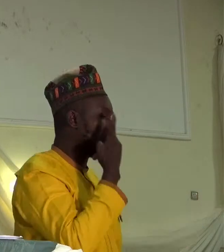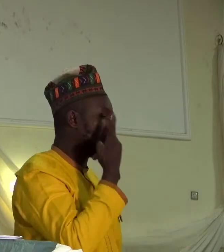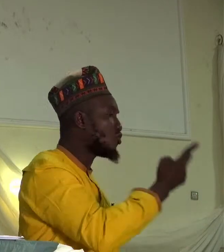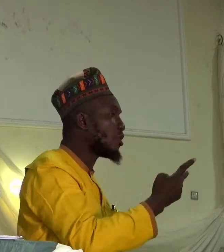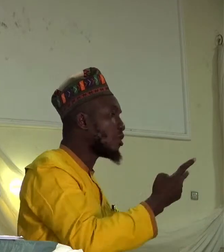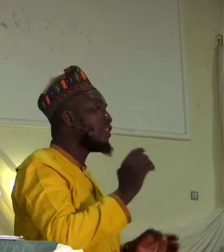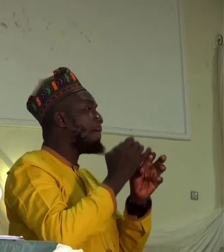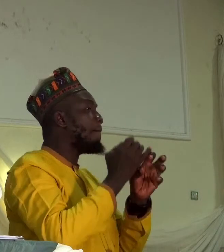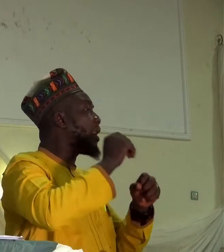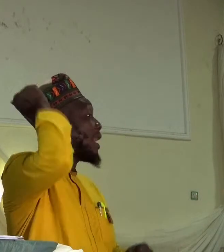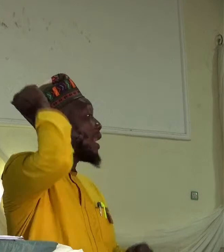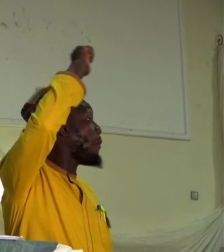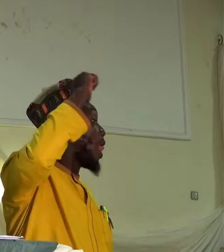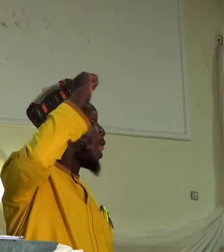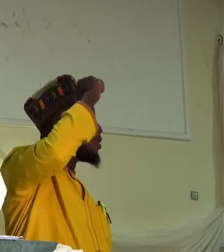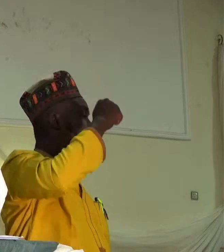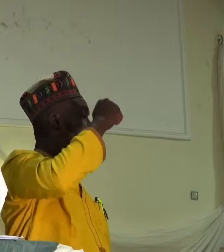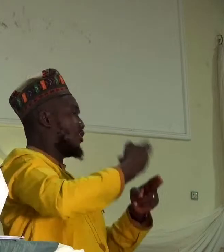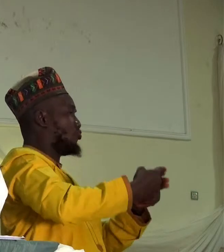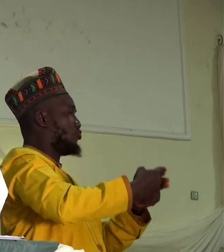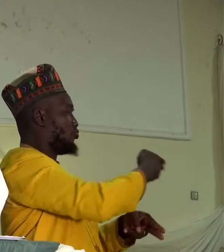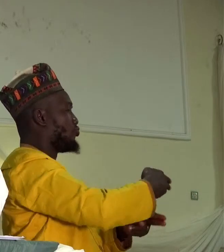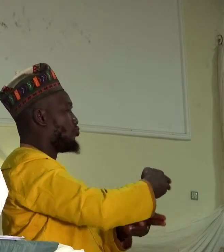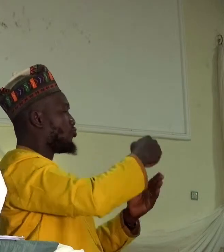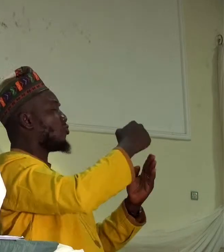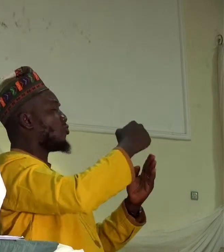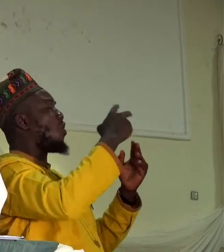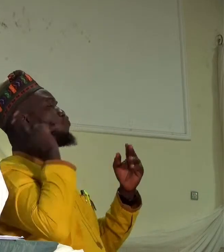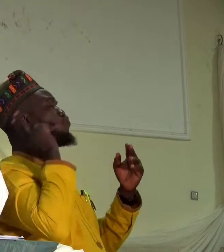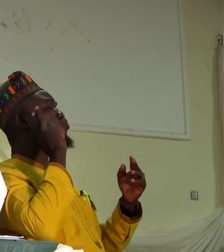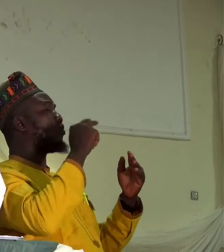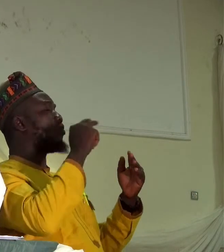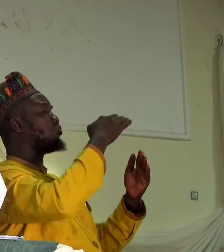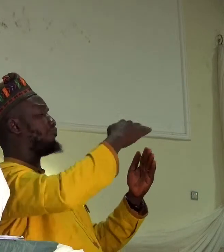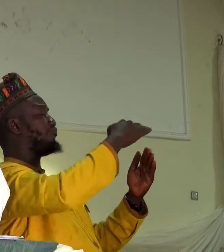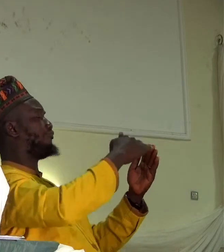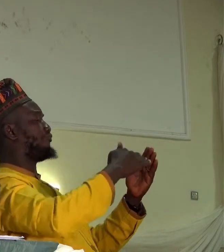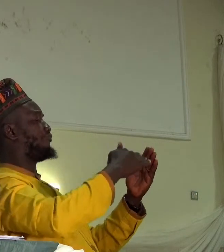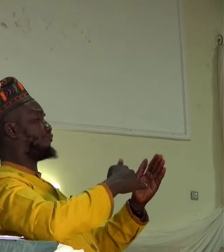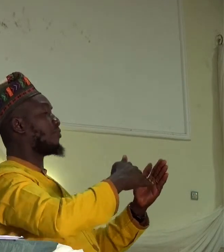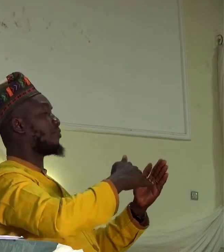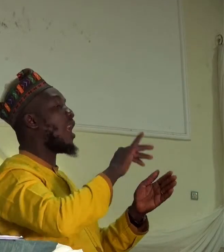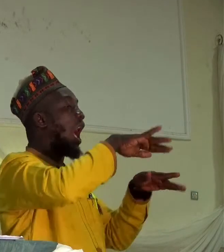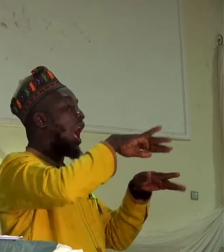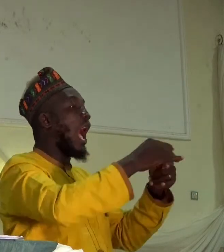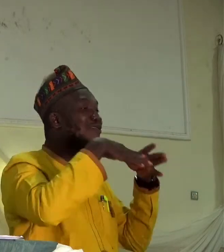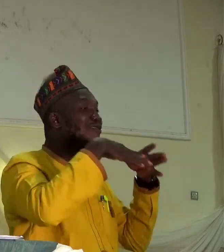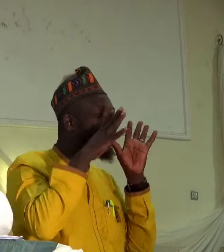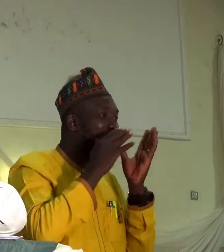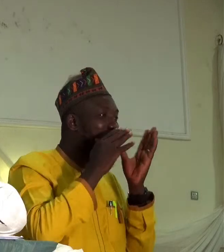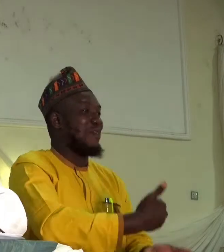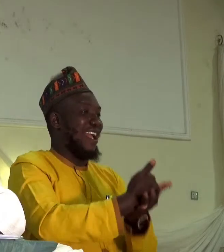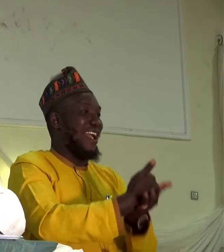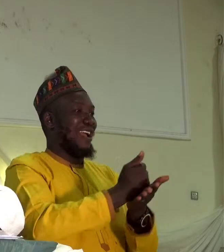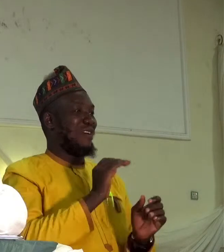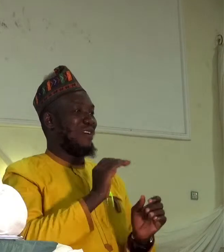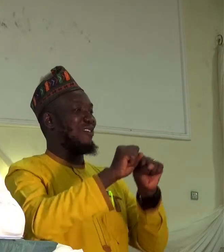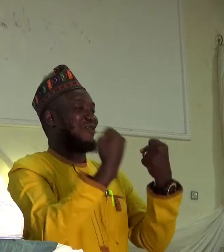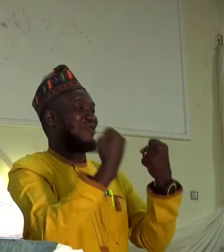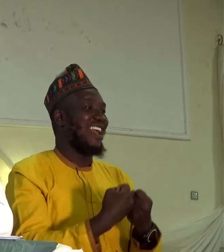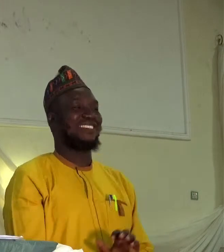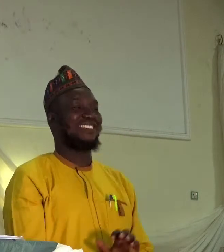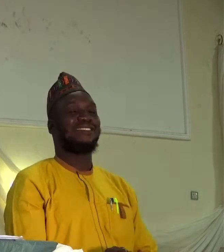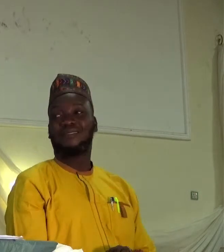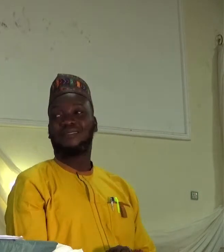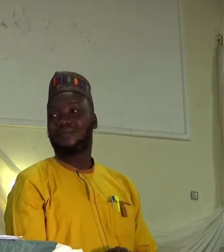eba won wa Ibn Khaldun won so gbogbo itan contribution everything that the Islam si ran awujo lowo. UAE rank